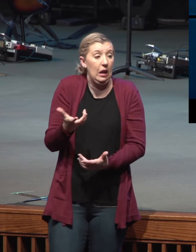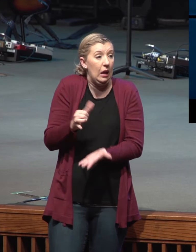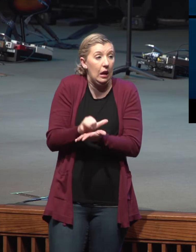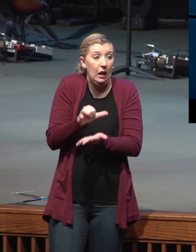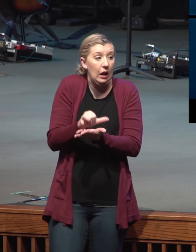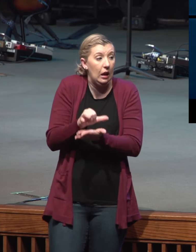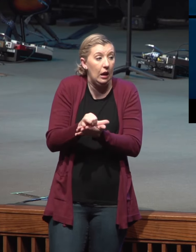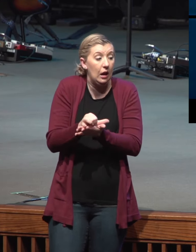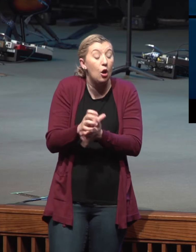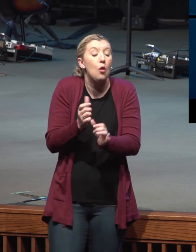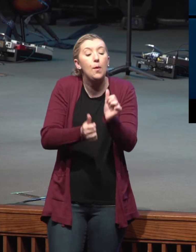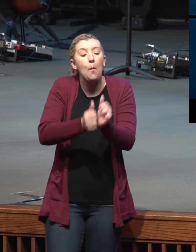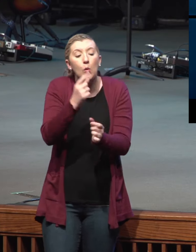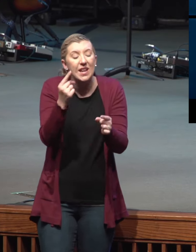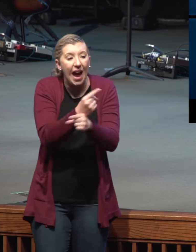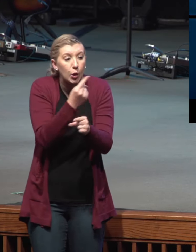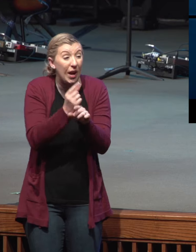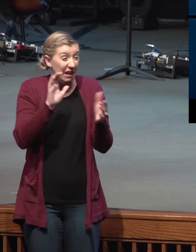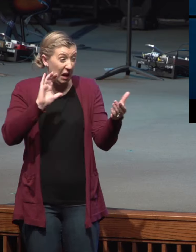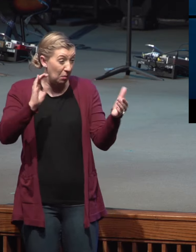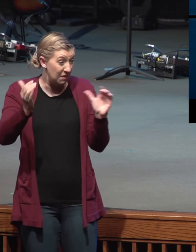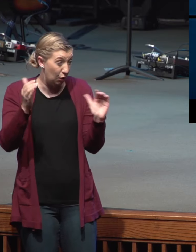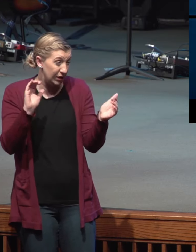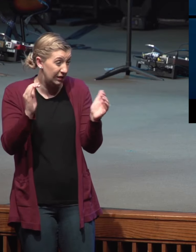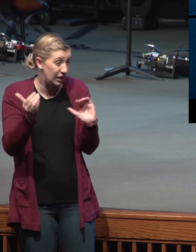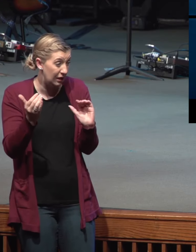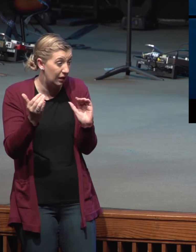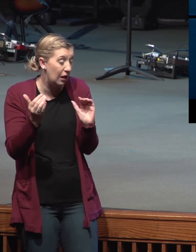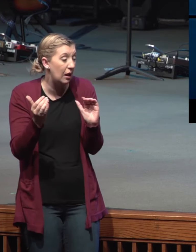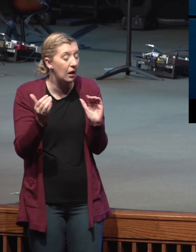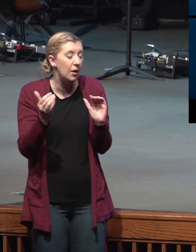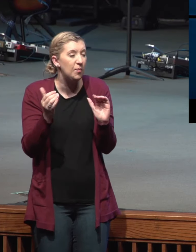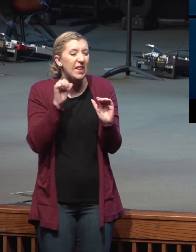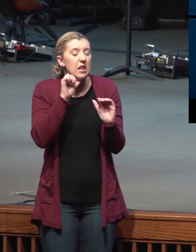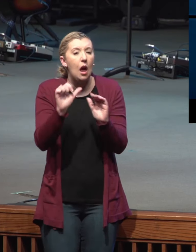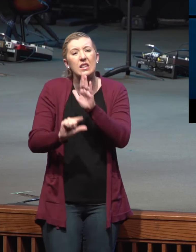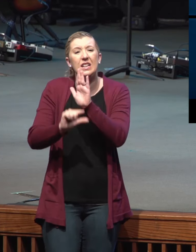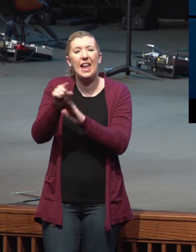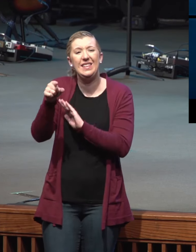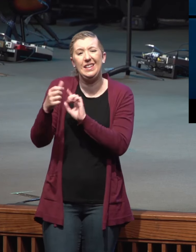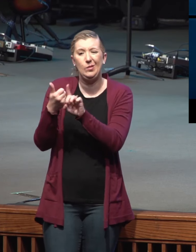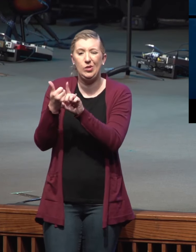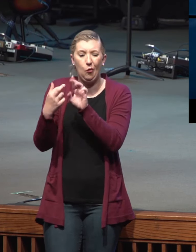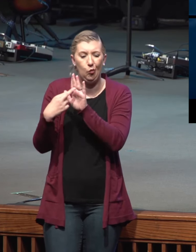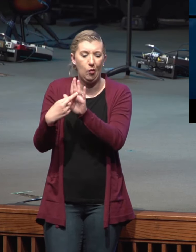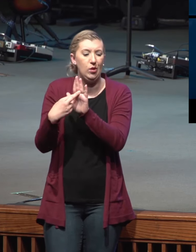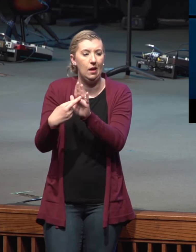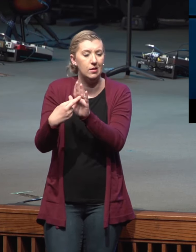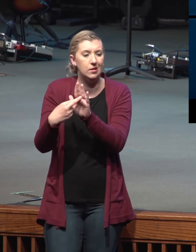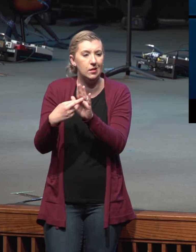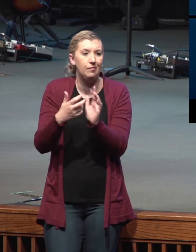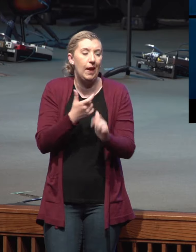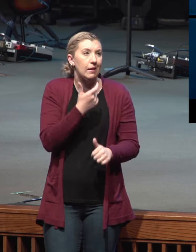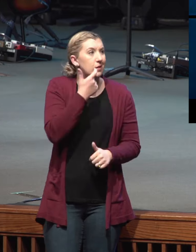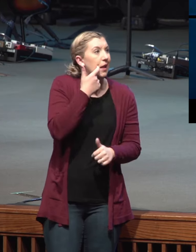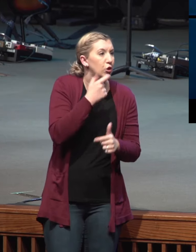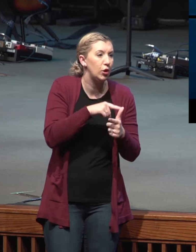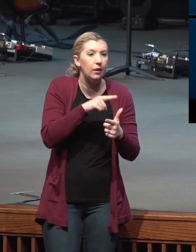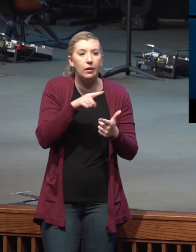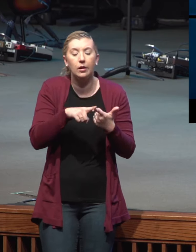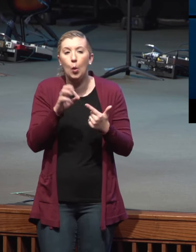The most accurate comparison we could make is not that Goliath represents an addiction or some